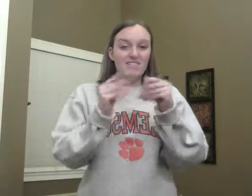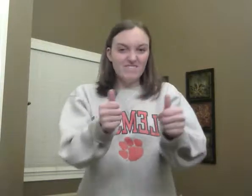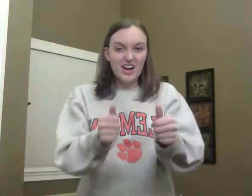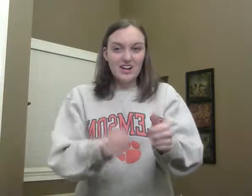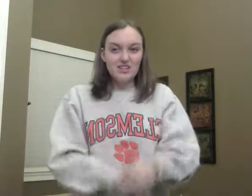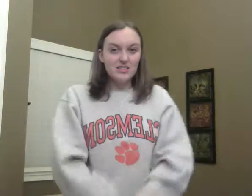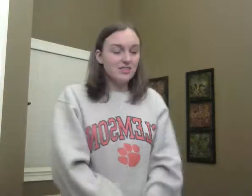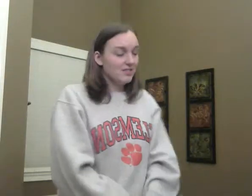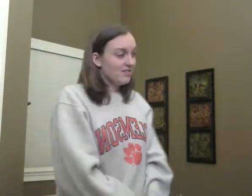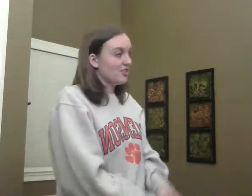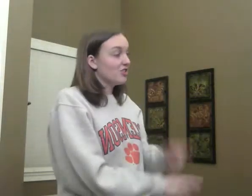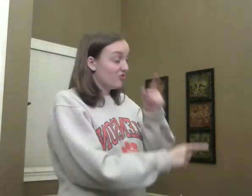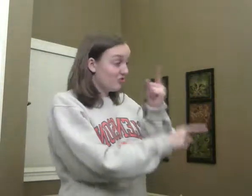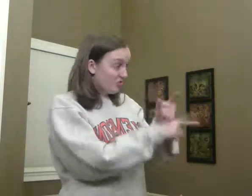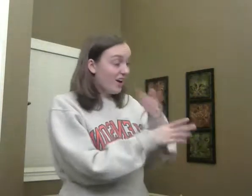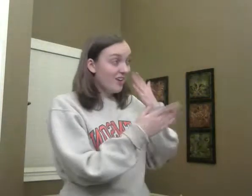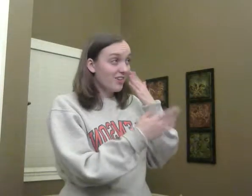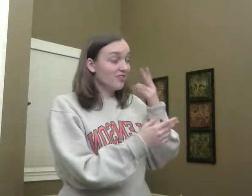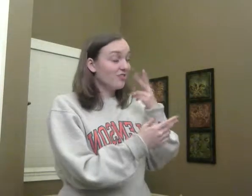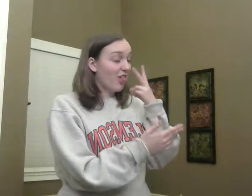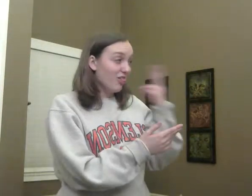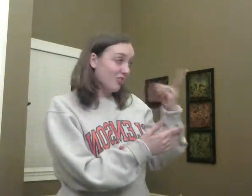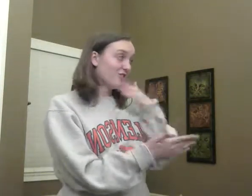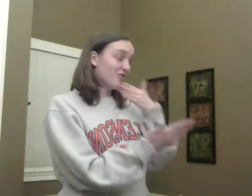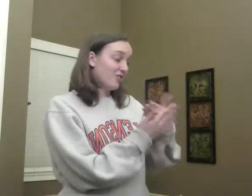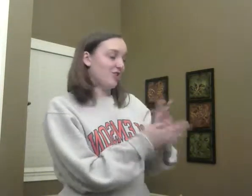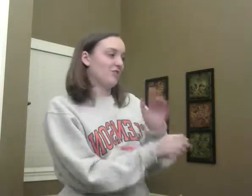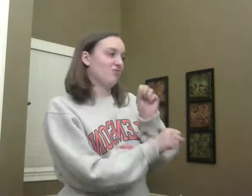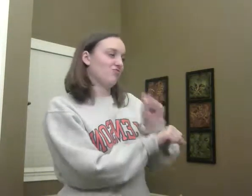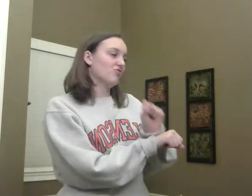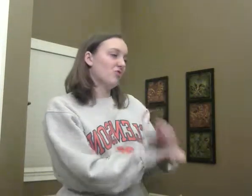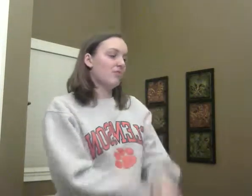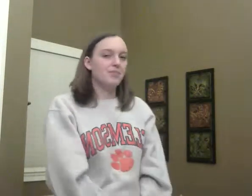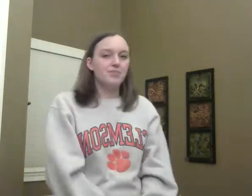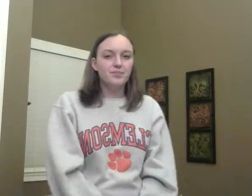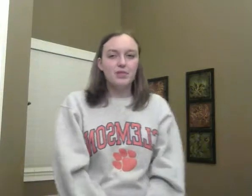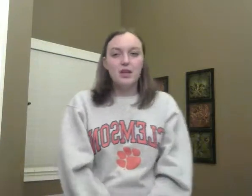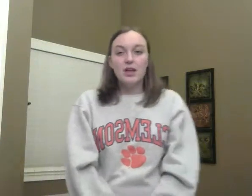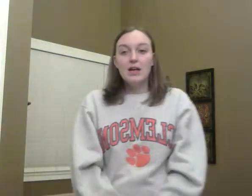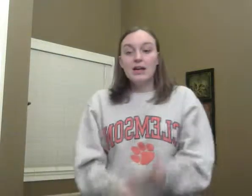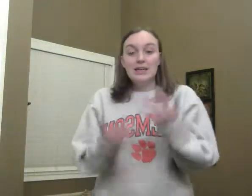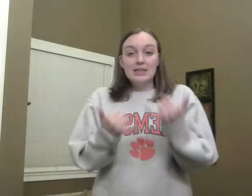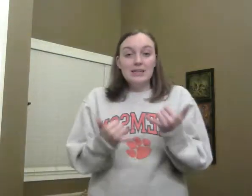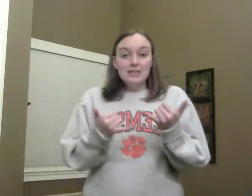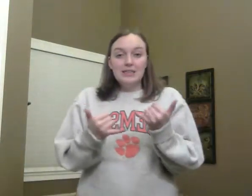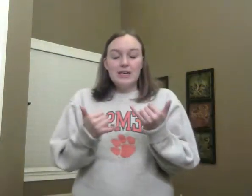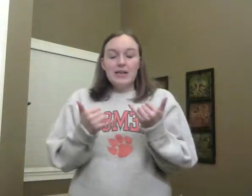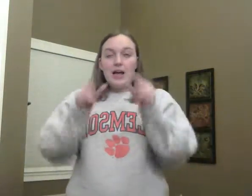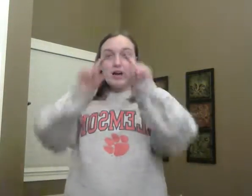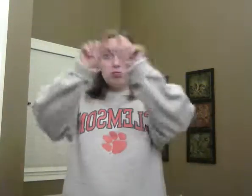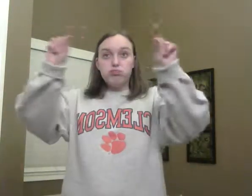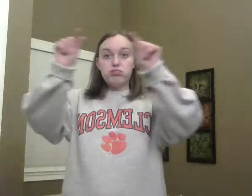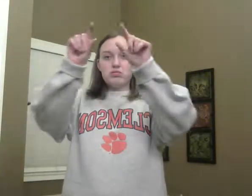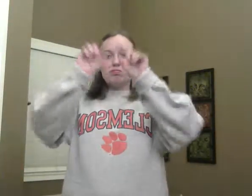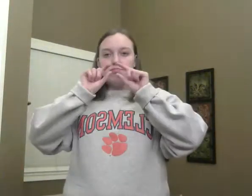Looking good. Great job. Now we are moving to the center column. The next question is,